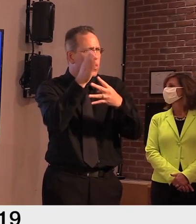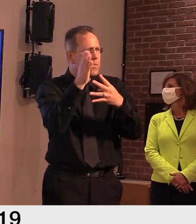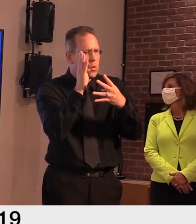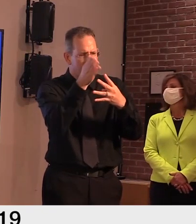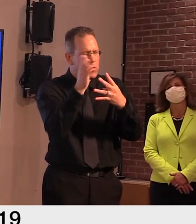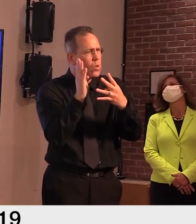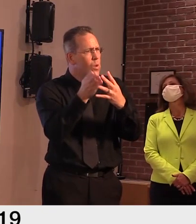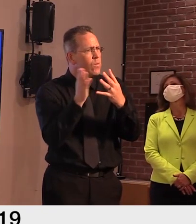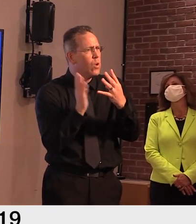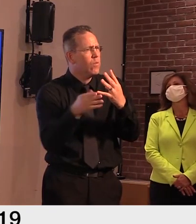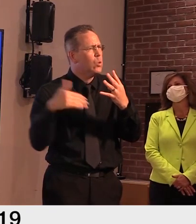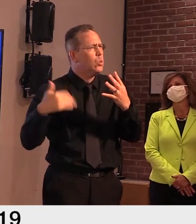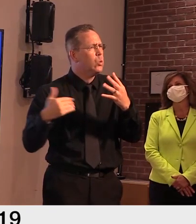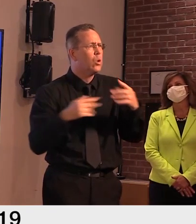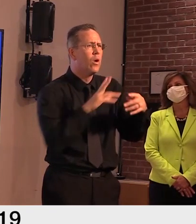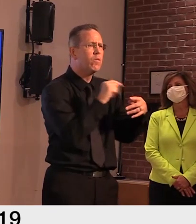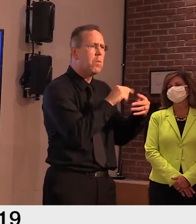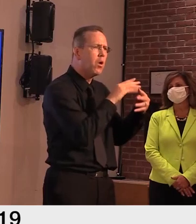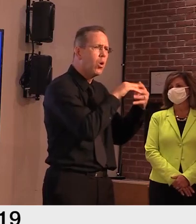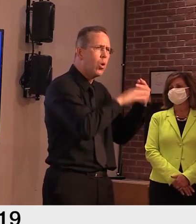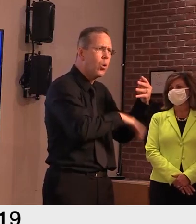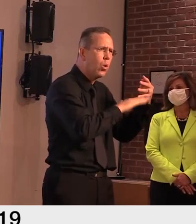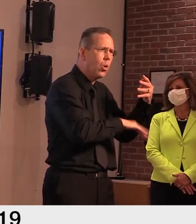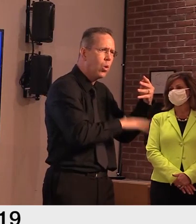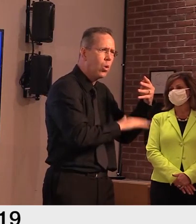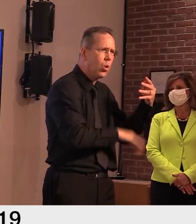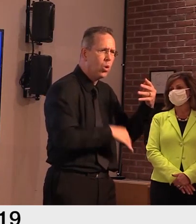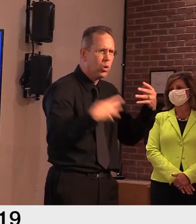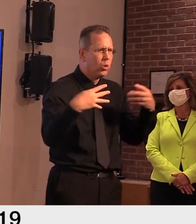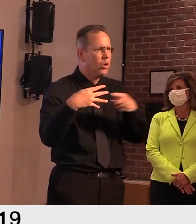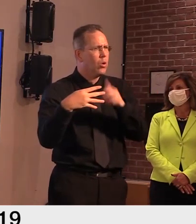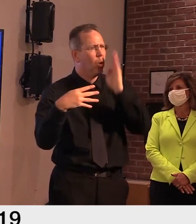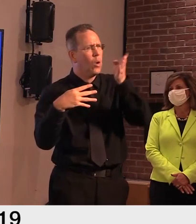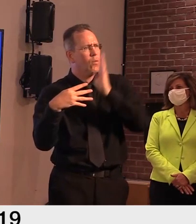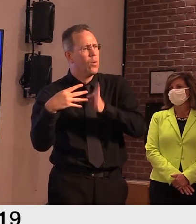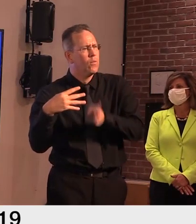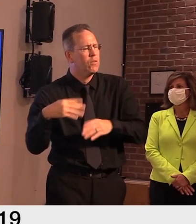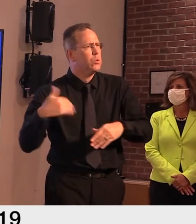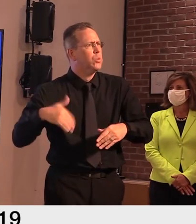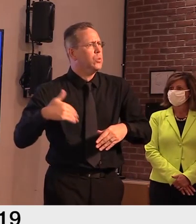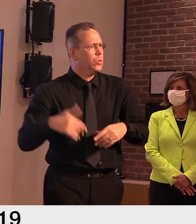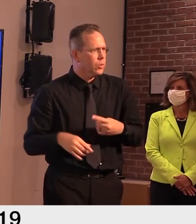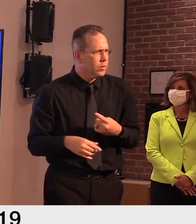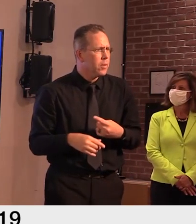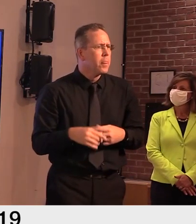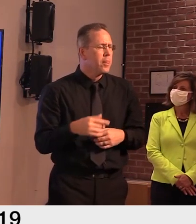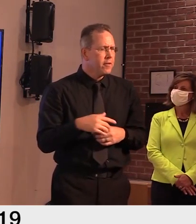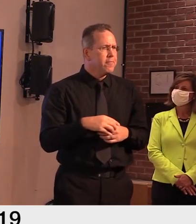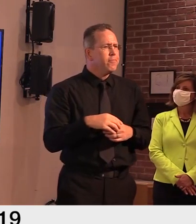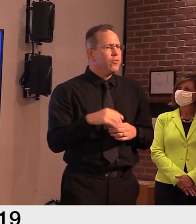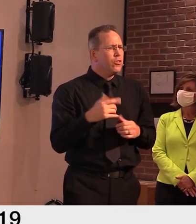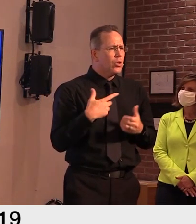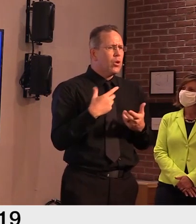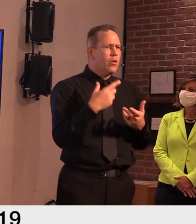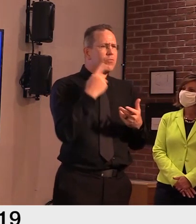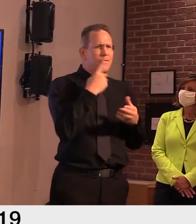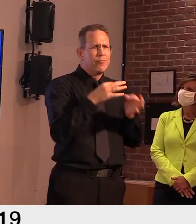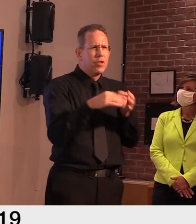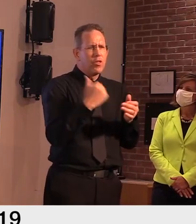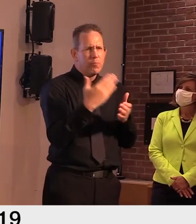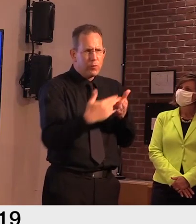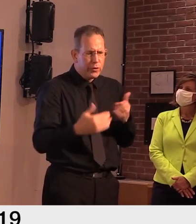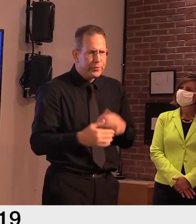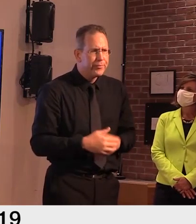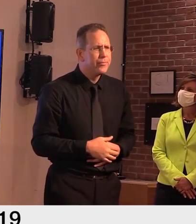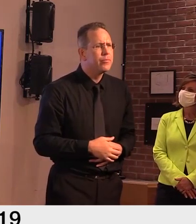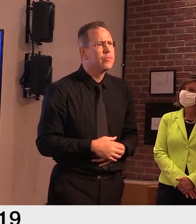compare favorably, and also you can see a state where basically they've surpassed every guardrail that we've established for ourselves, and